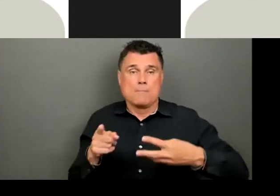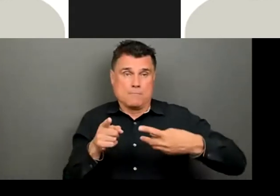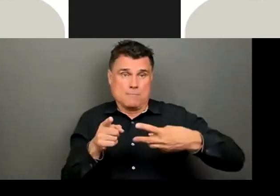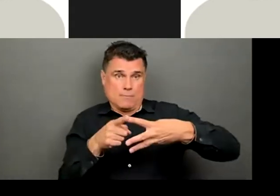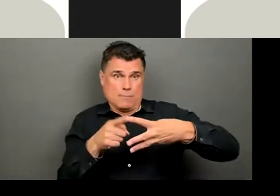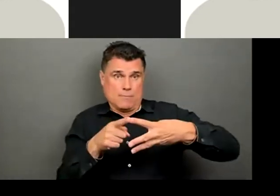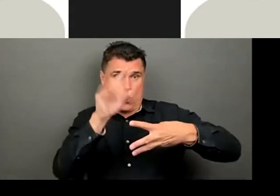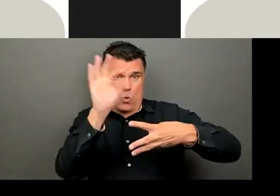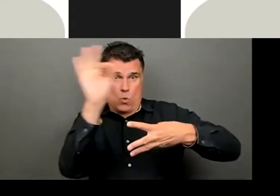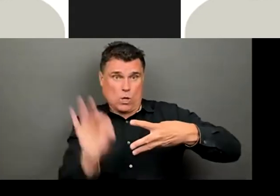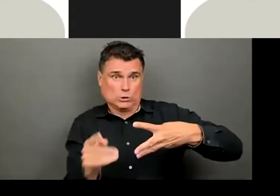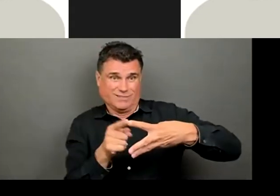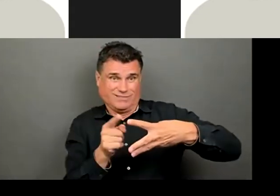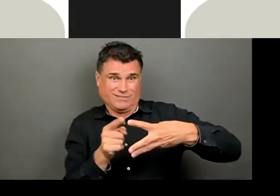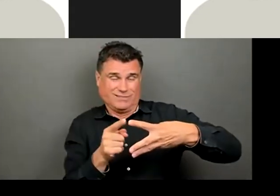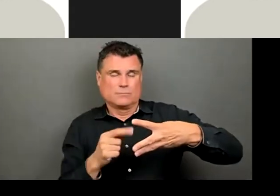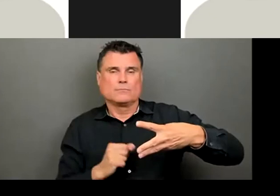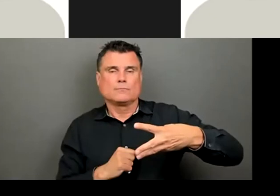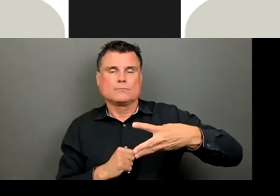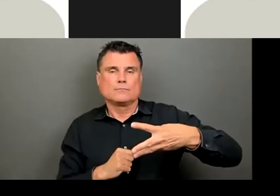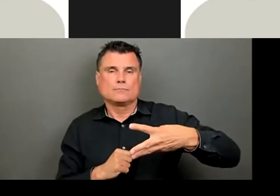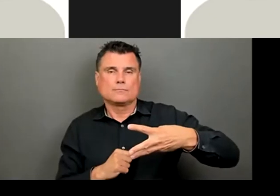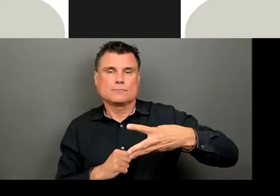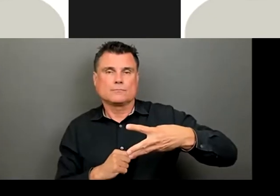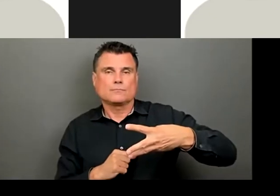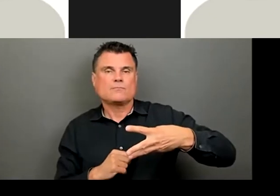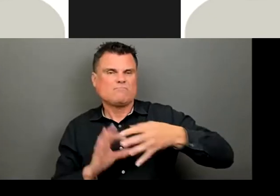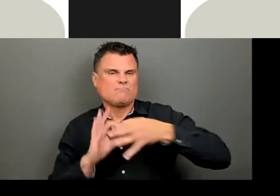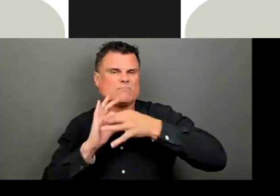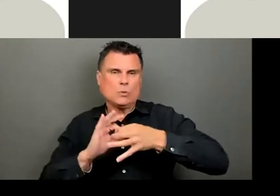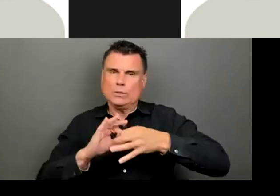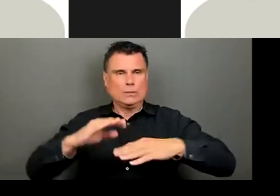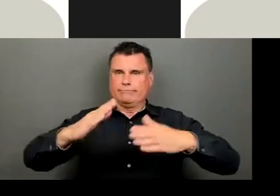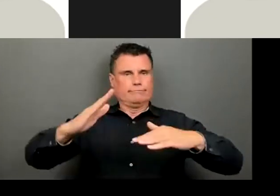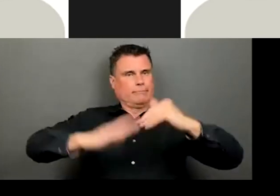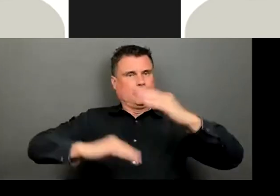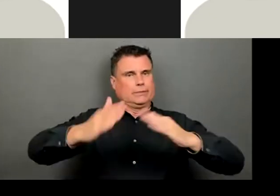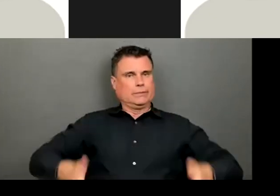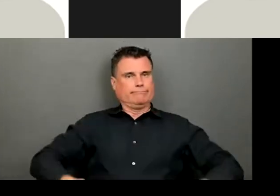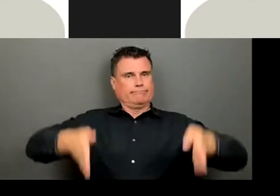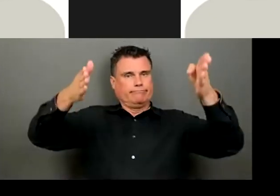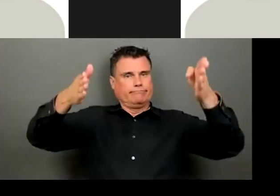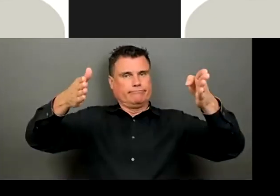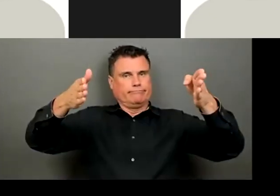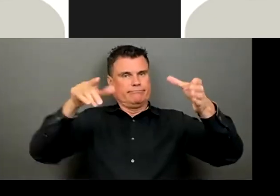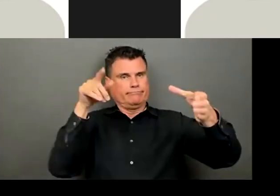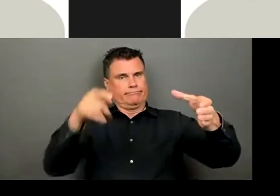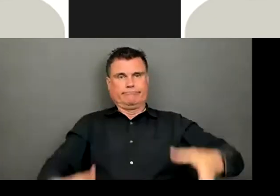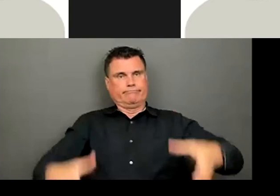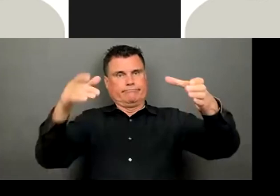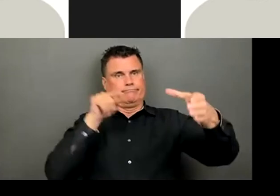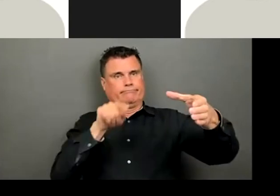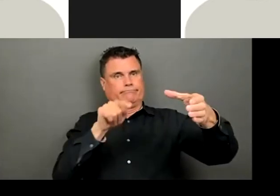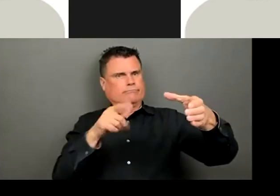in a control environment or a building environment, what the authorities to be done. So here we have proposed